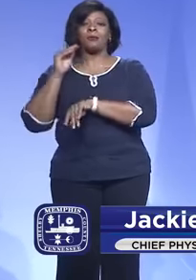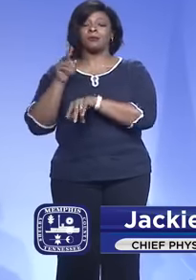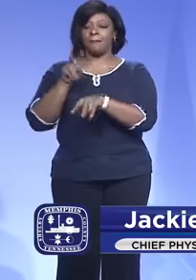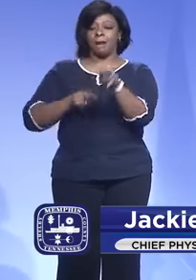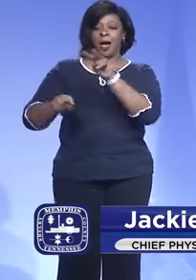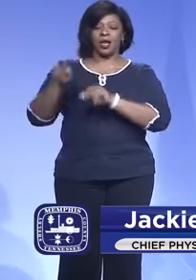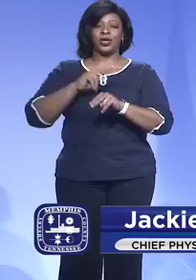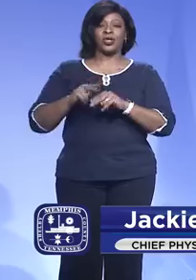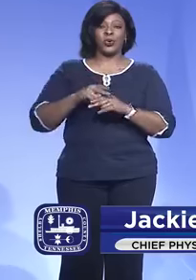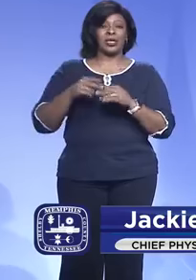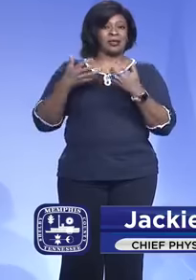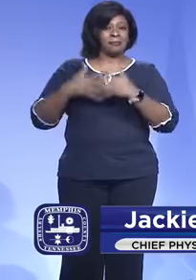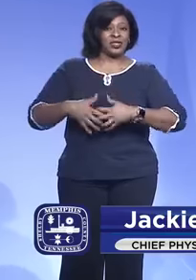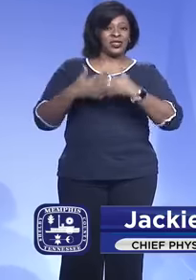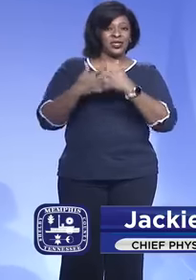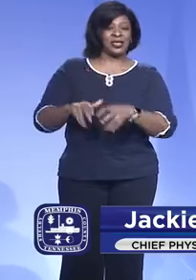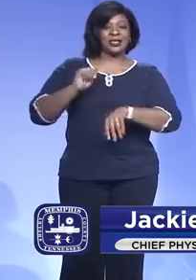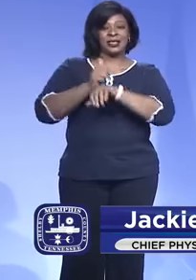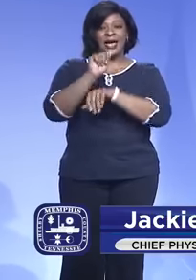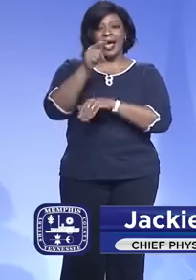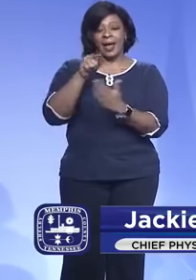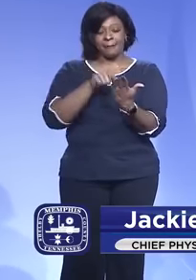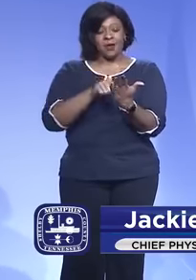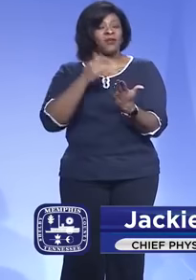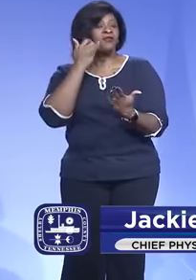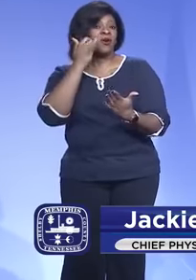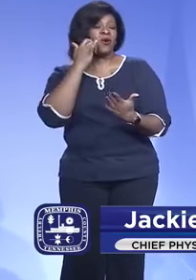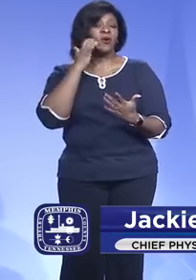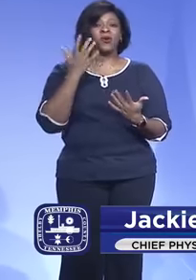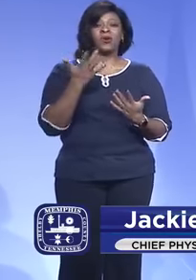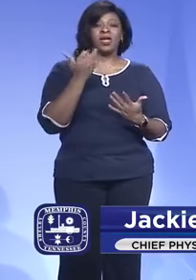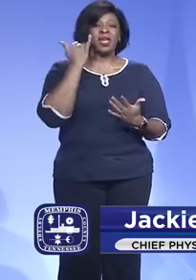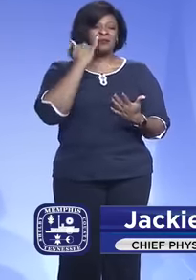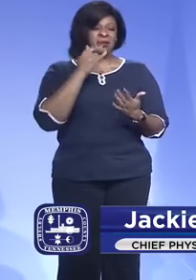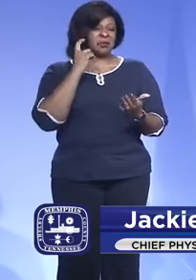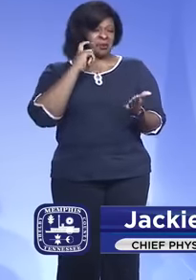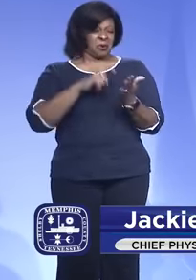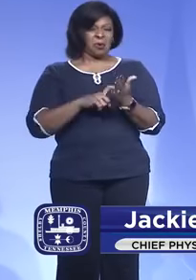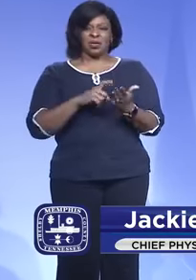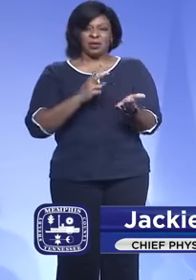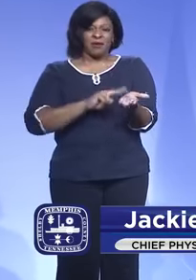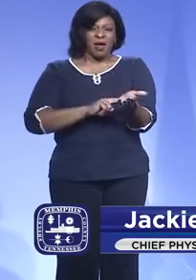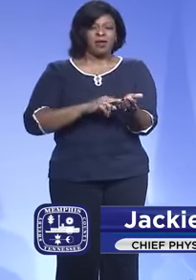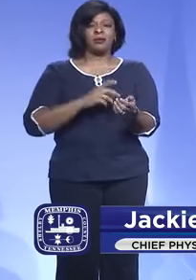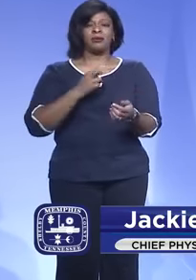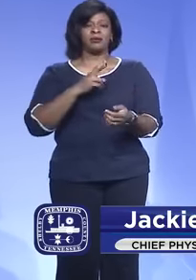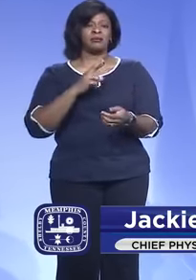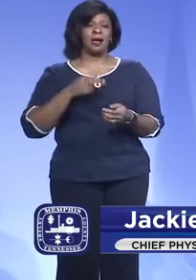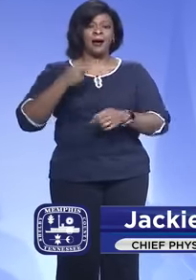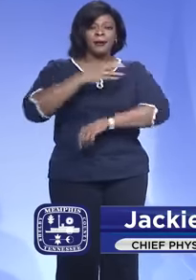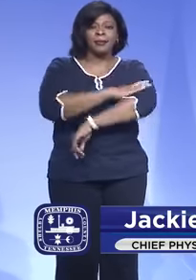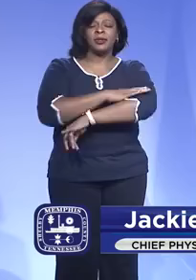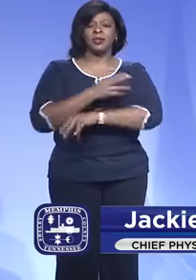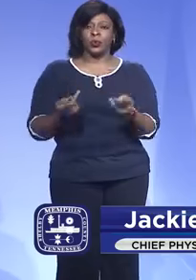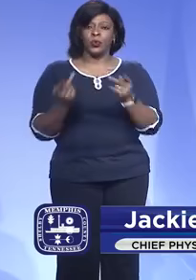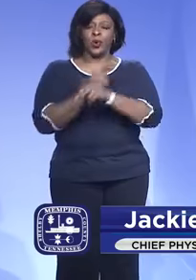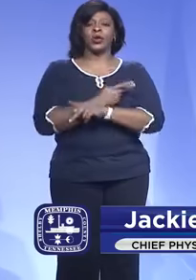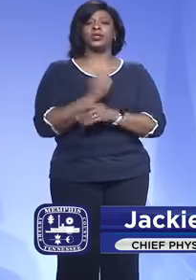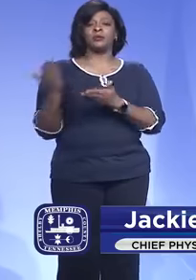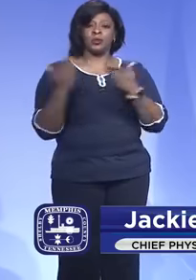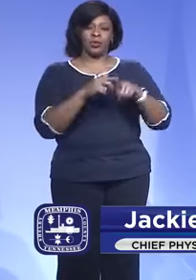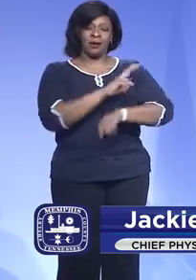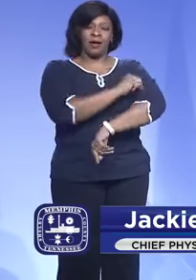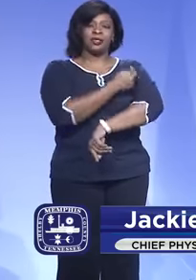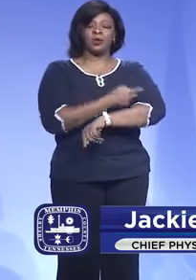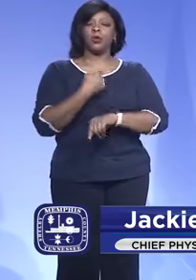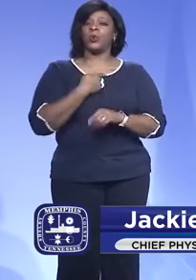monitoring. They could set up an app on their cell phone if their vital signs got worse and they came back to the hospital. And we were able to treat about 300 patients that